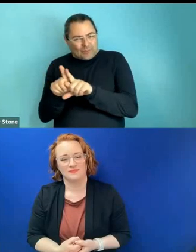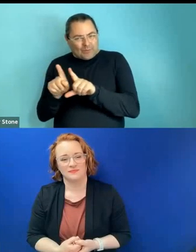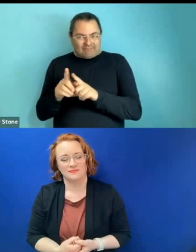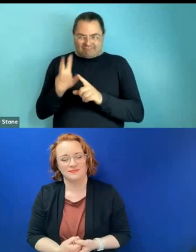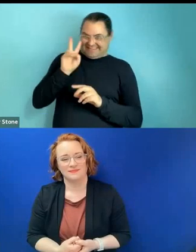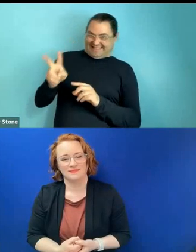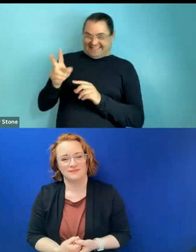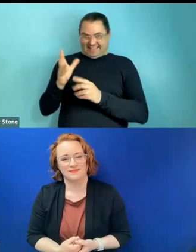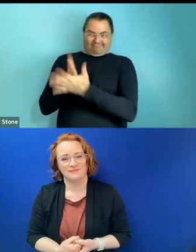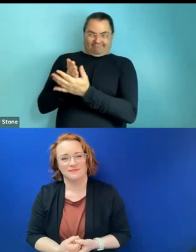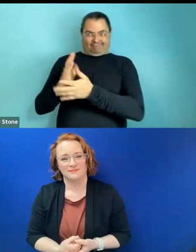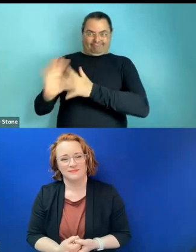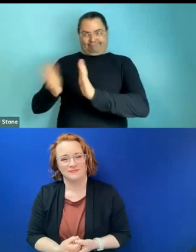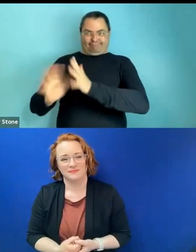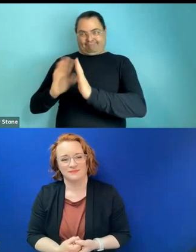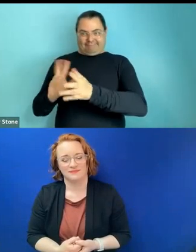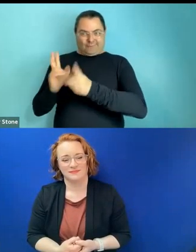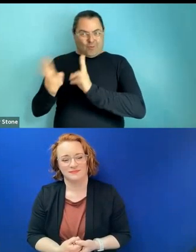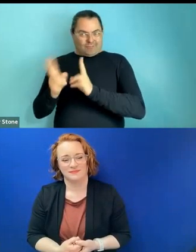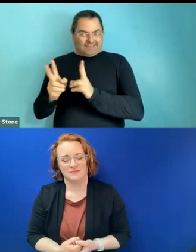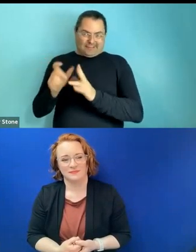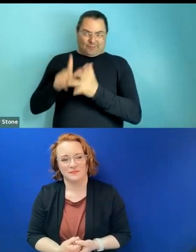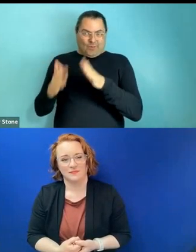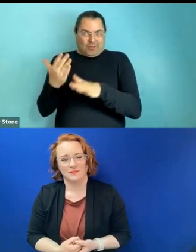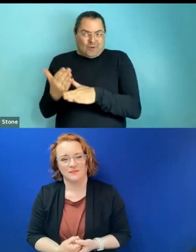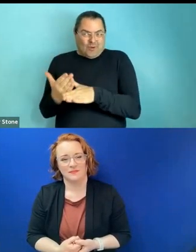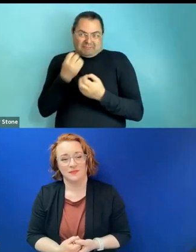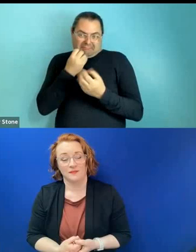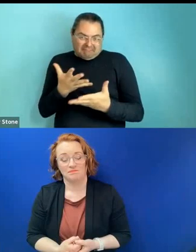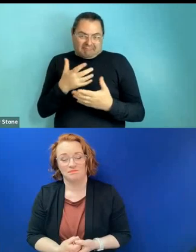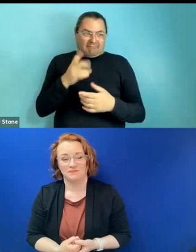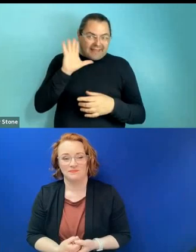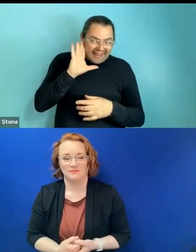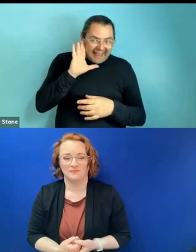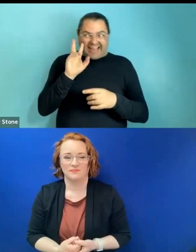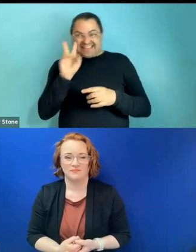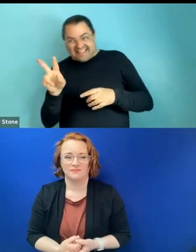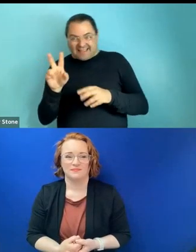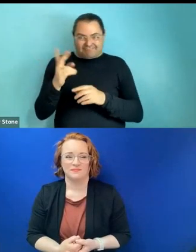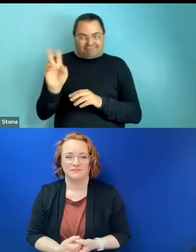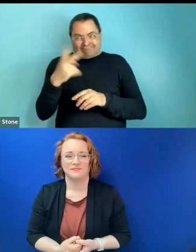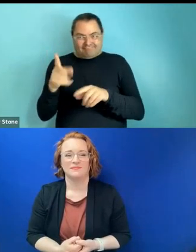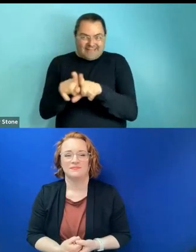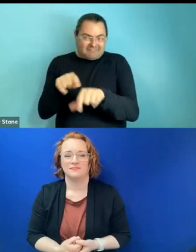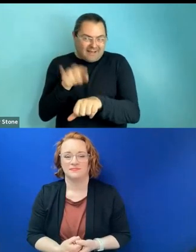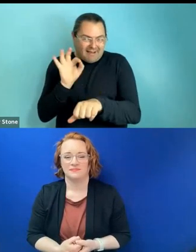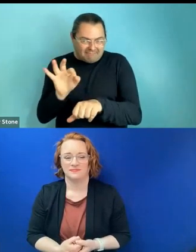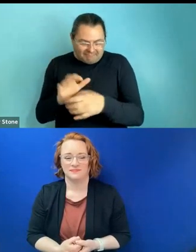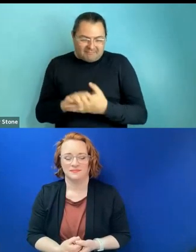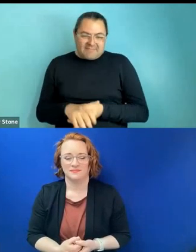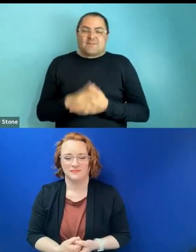see live somebody fulfilling these fantastic roles that we've been talking about. So